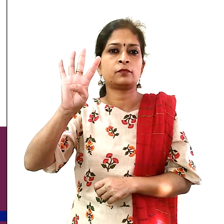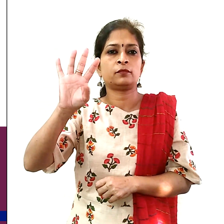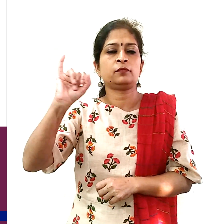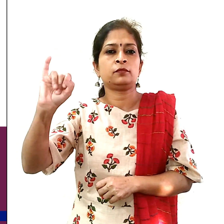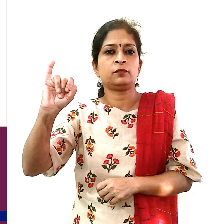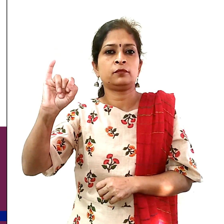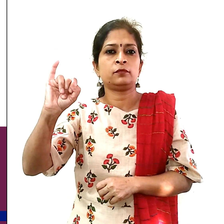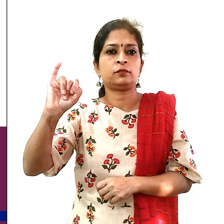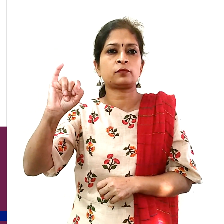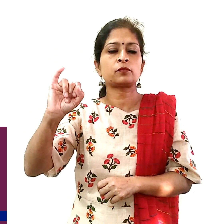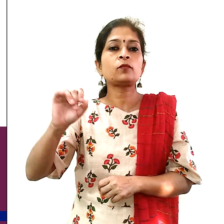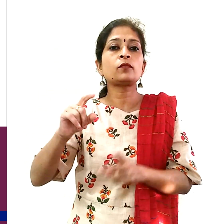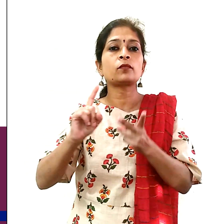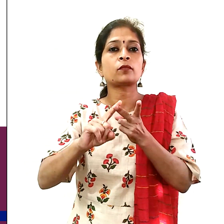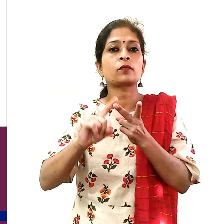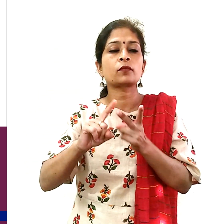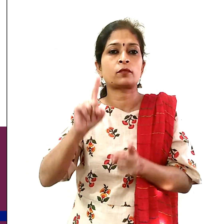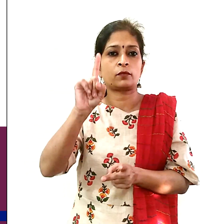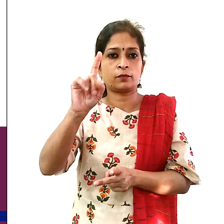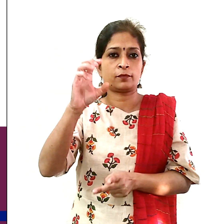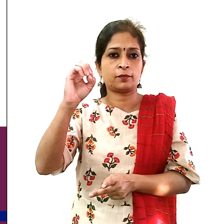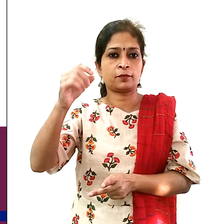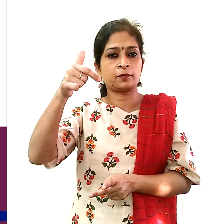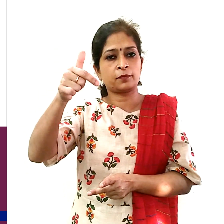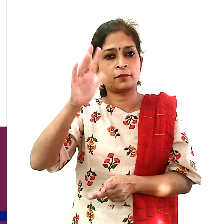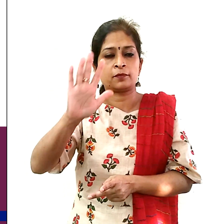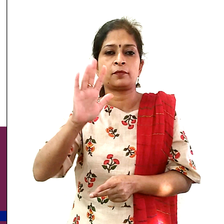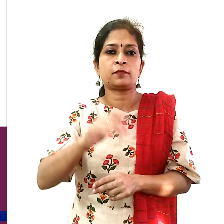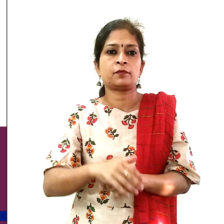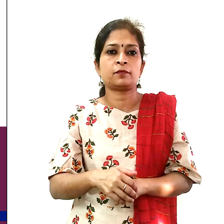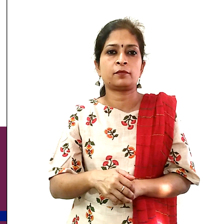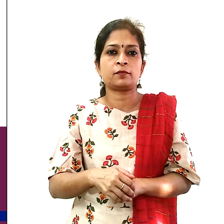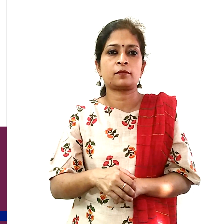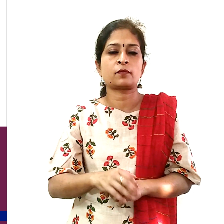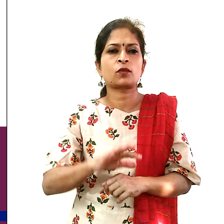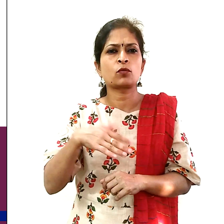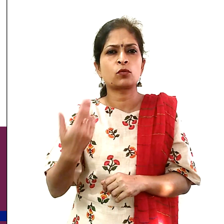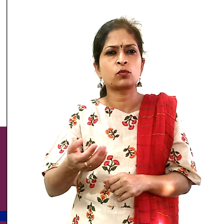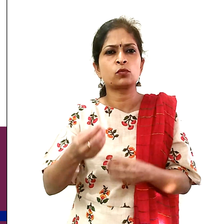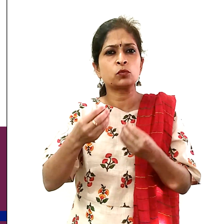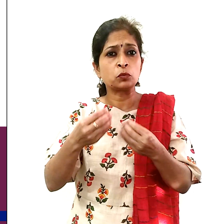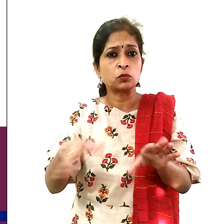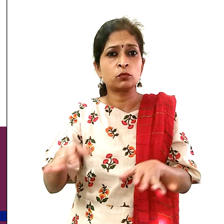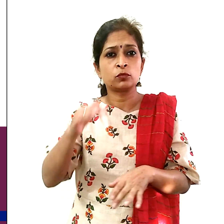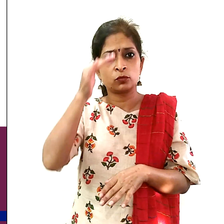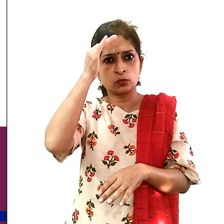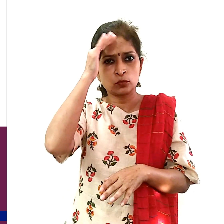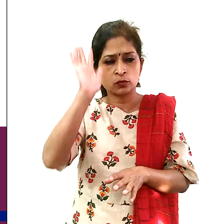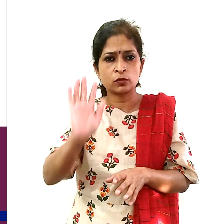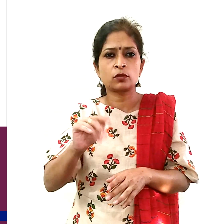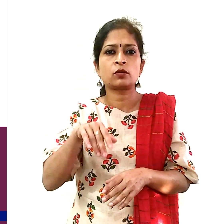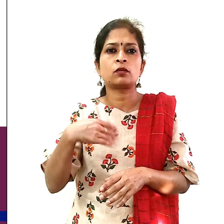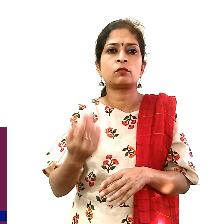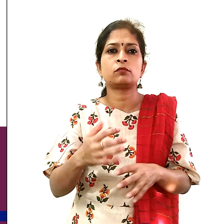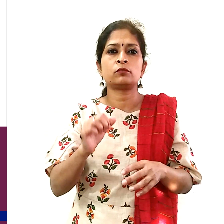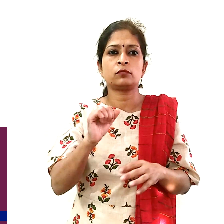+91-11-2397 8046. Toll-free number 1075.